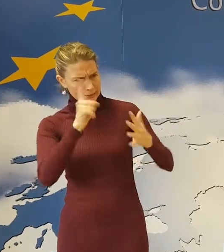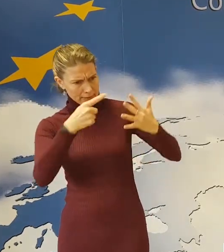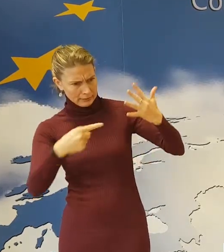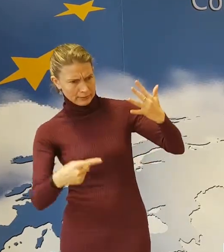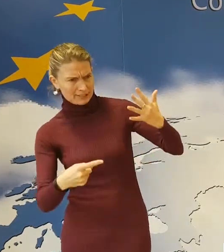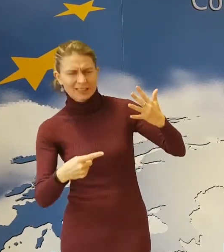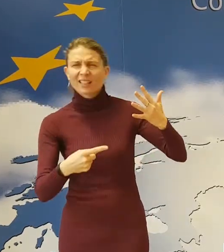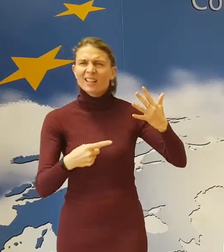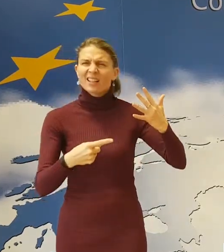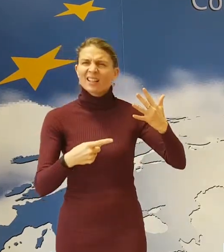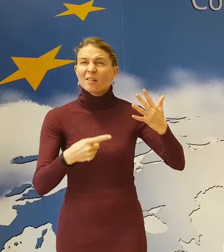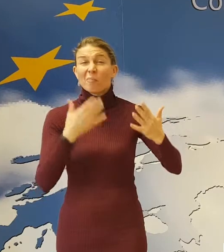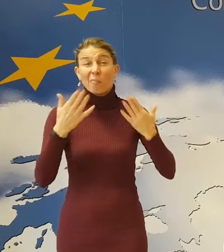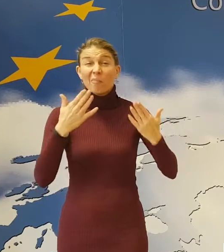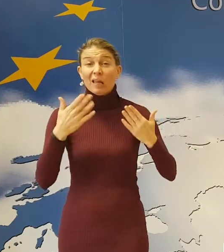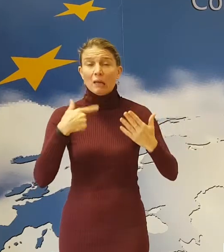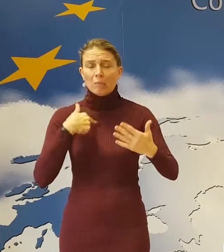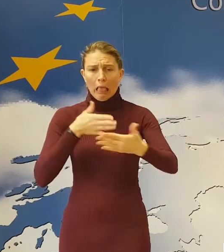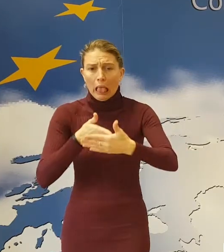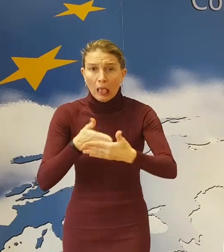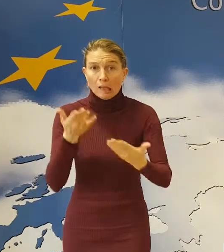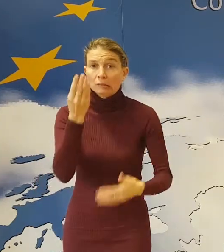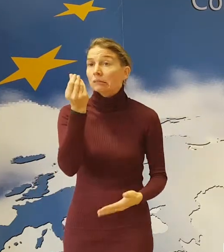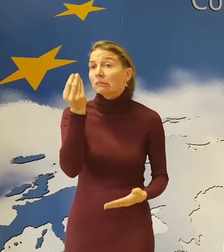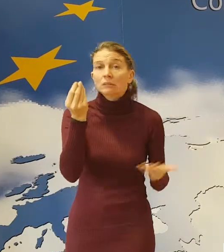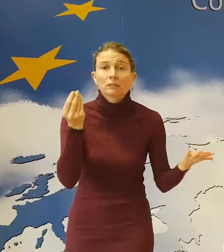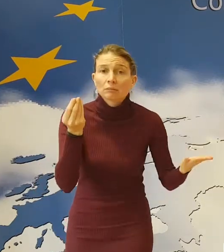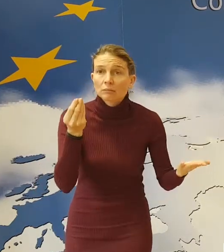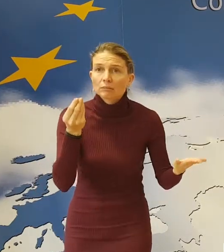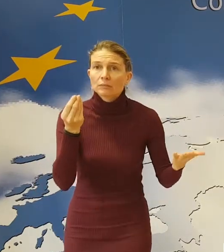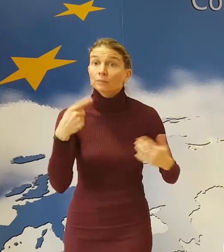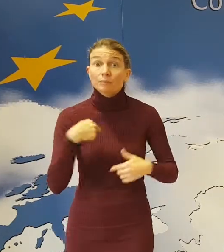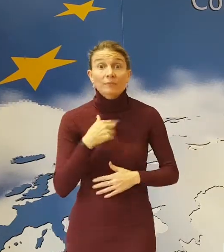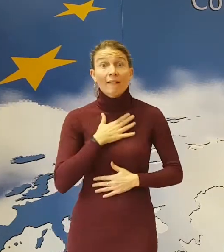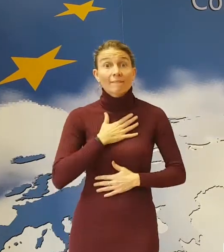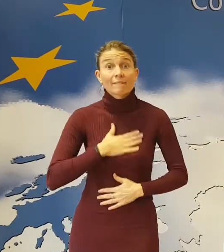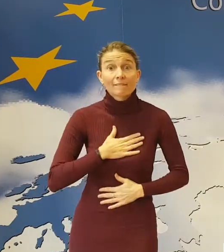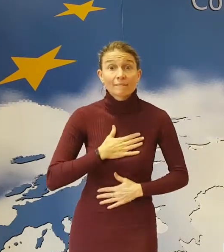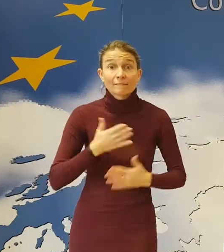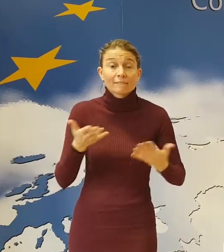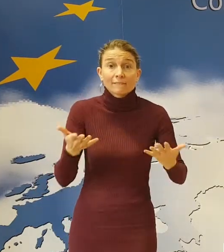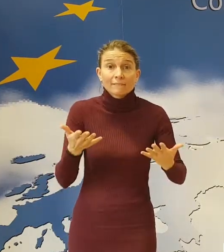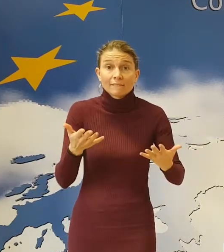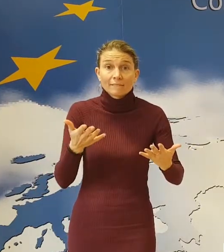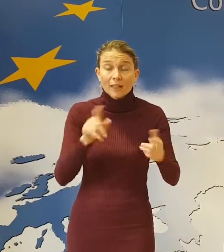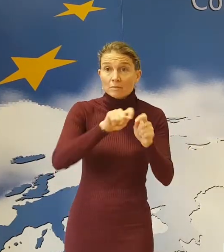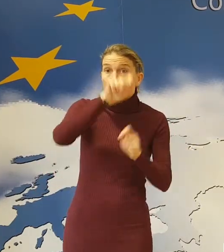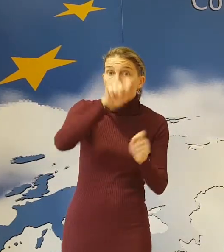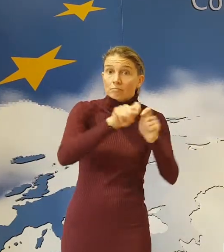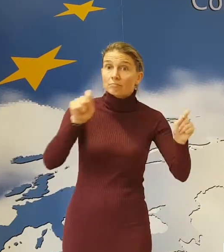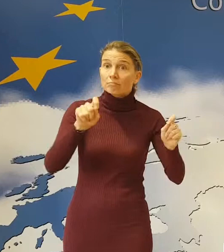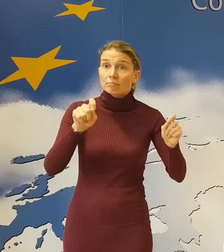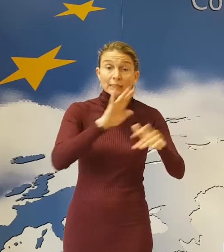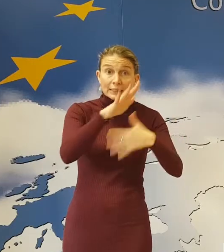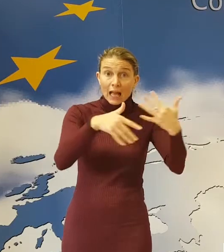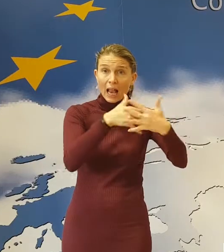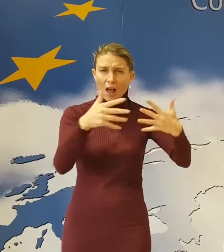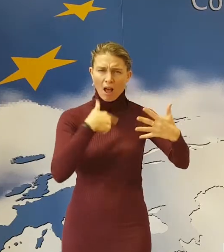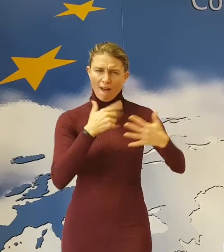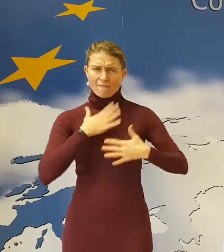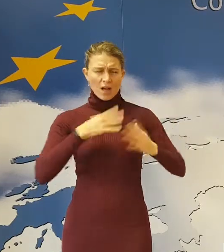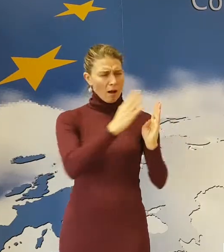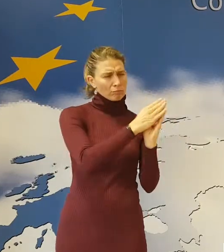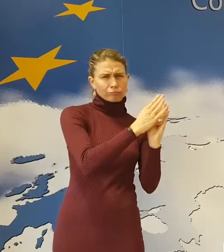be maybe money. So maybe you want to assess a range of sign language skills in your